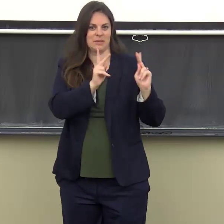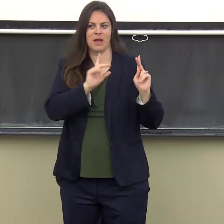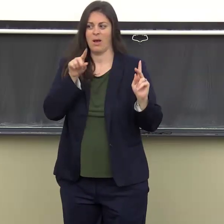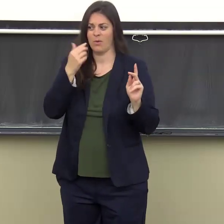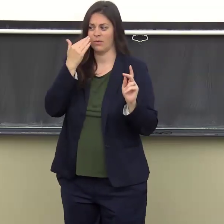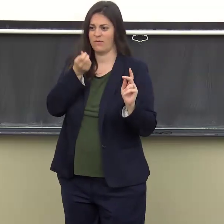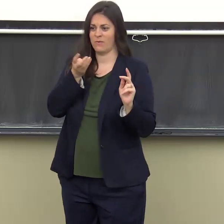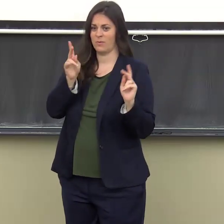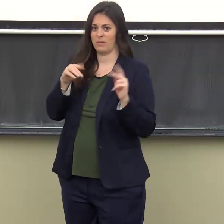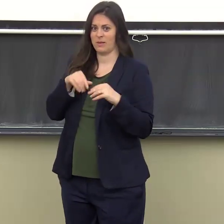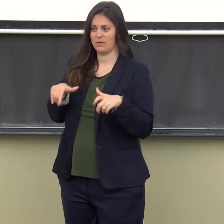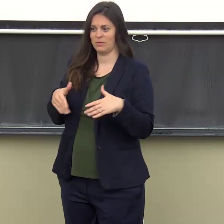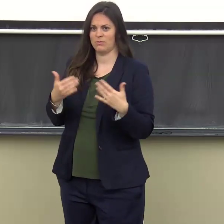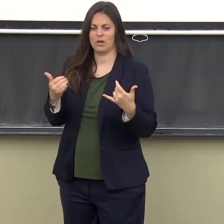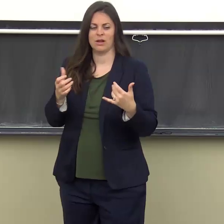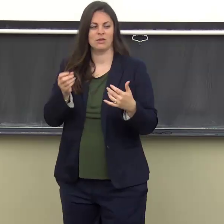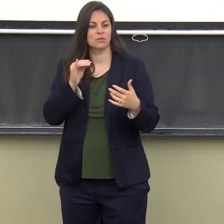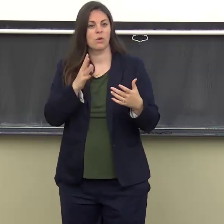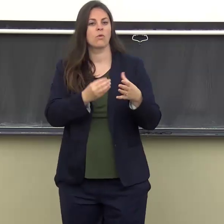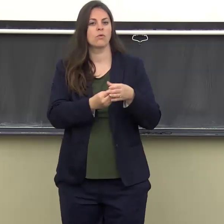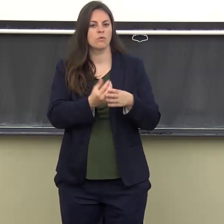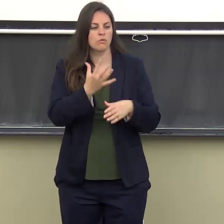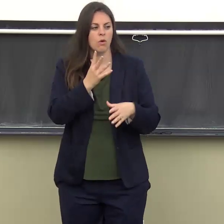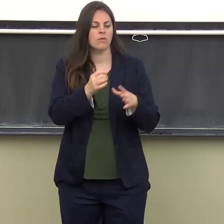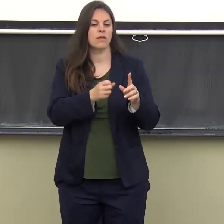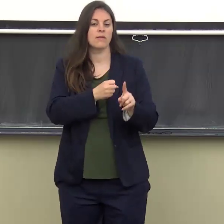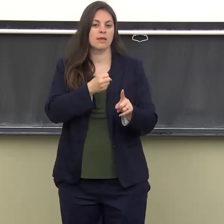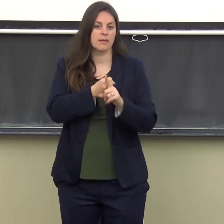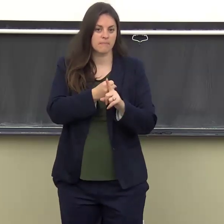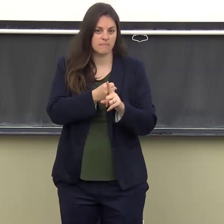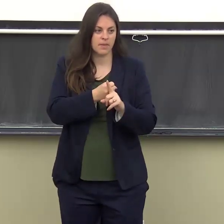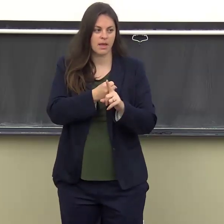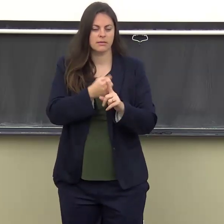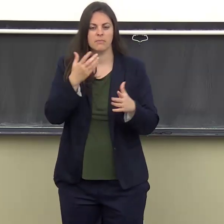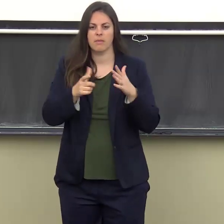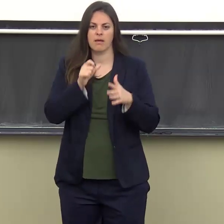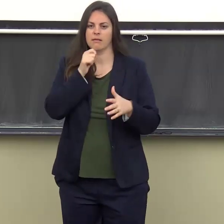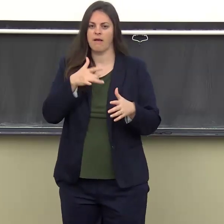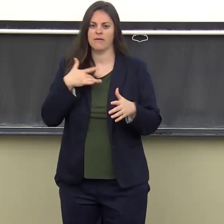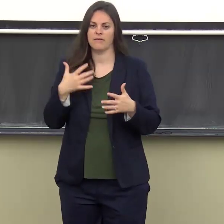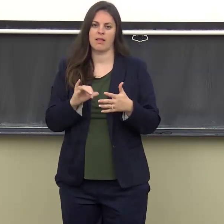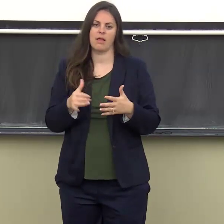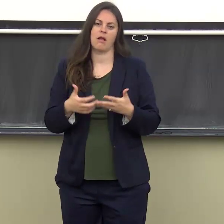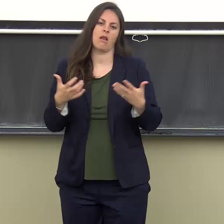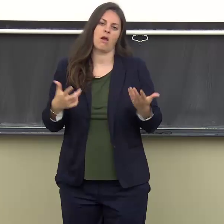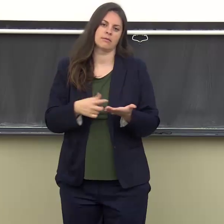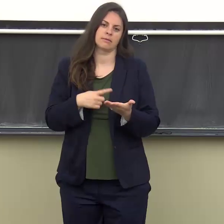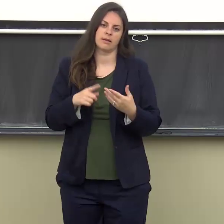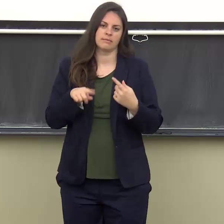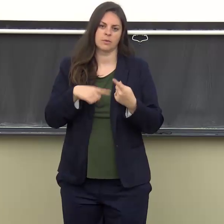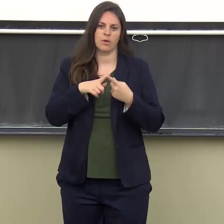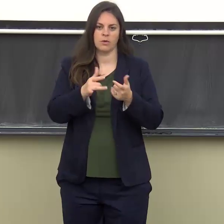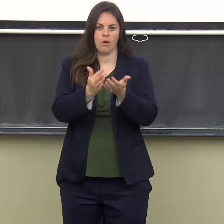know? And so the growth and the impact may not feel like much sometimes when you're in